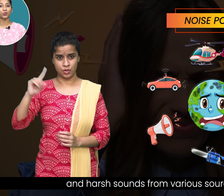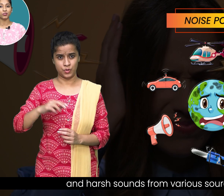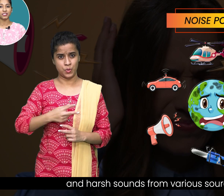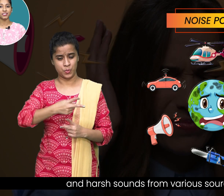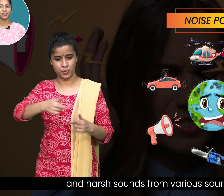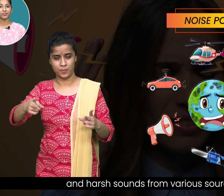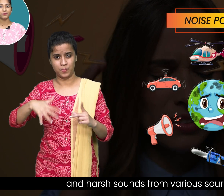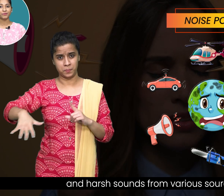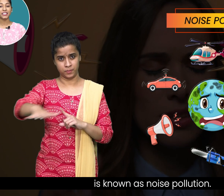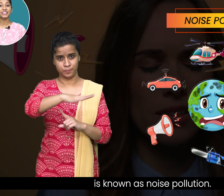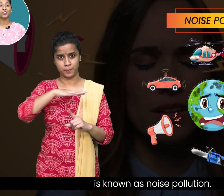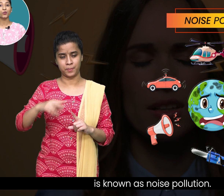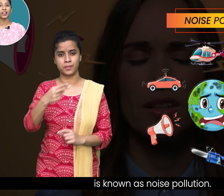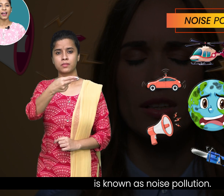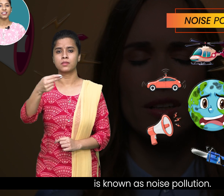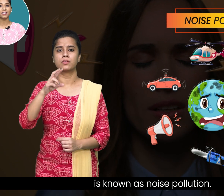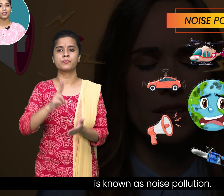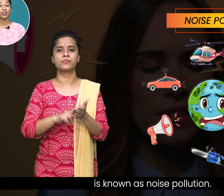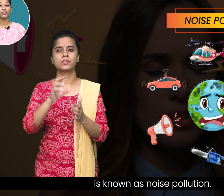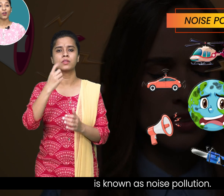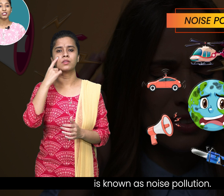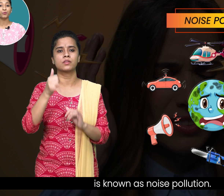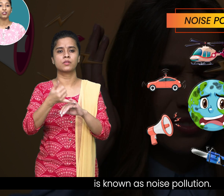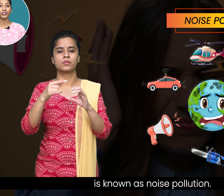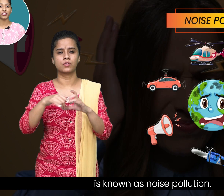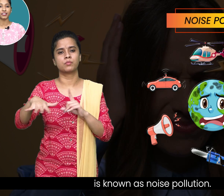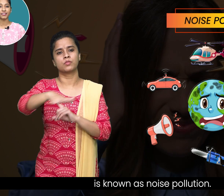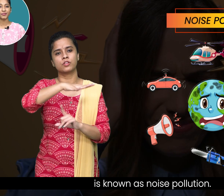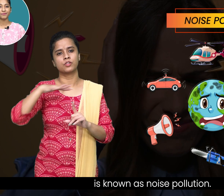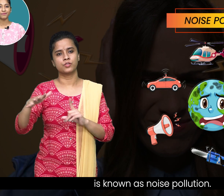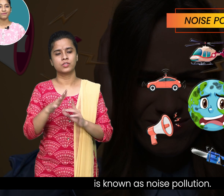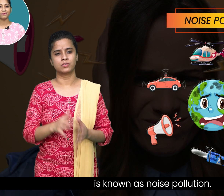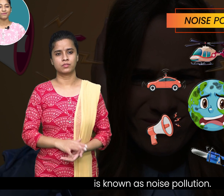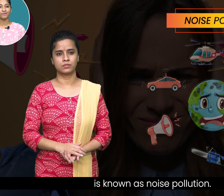various sources is known as noise pollution.